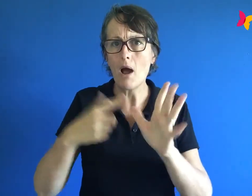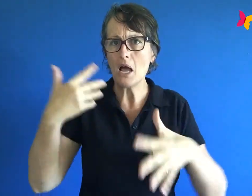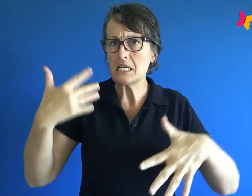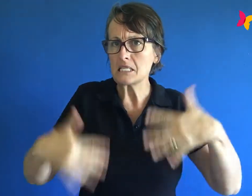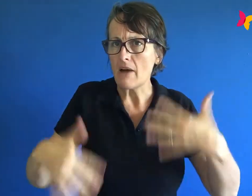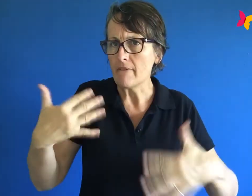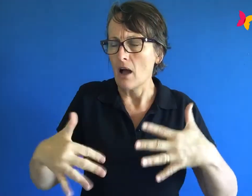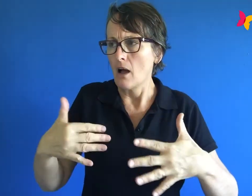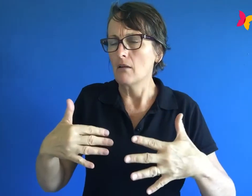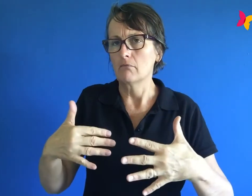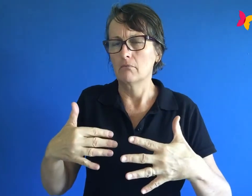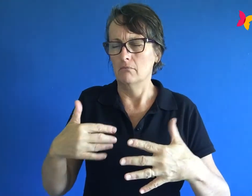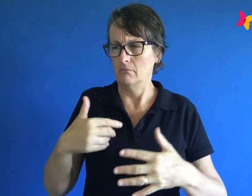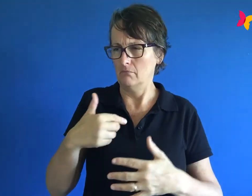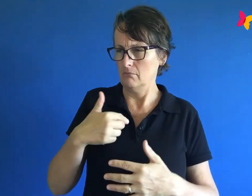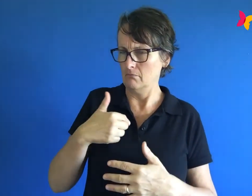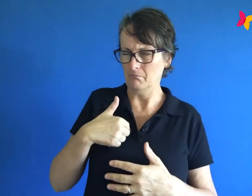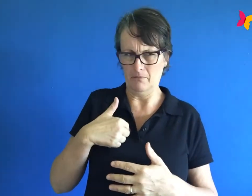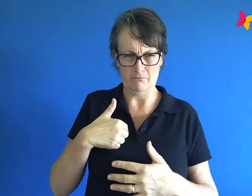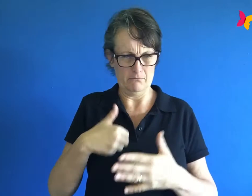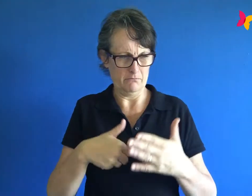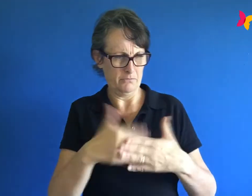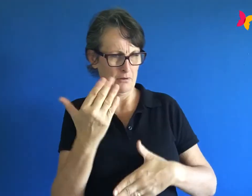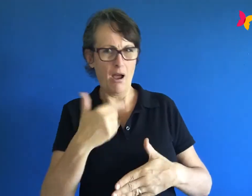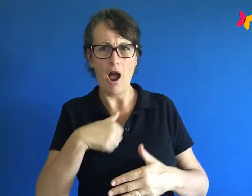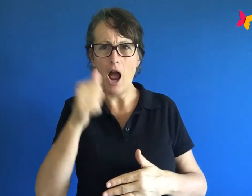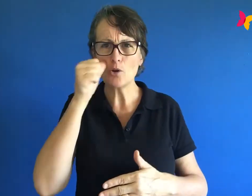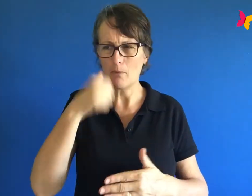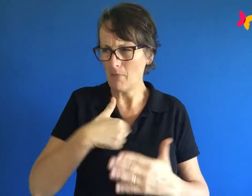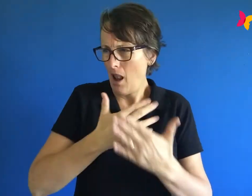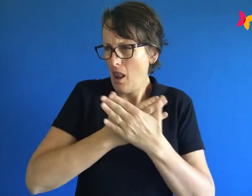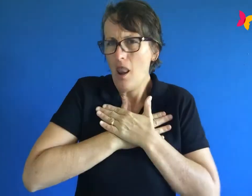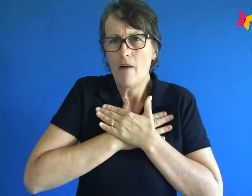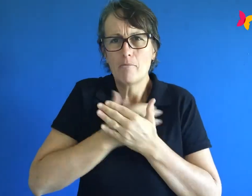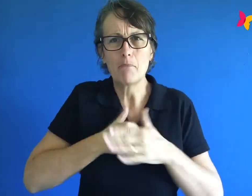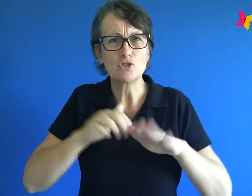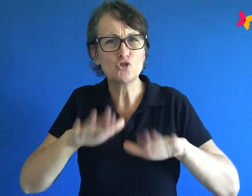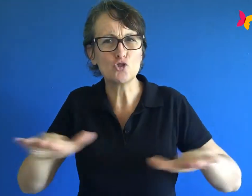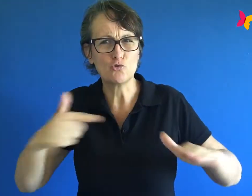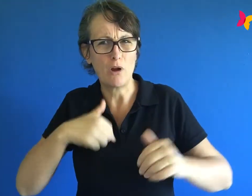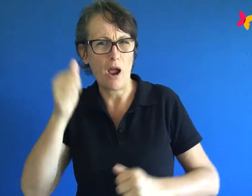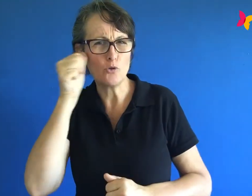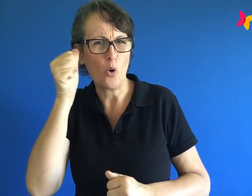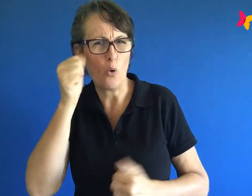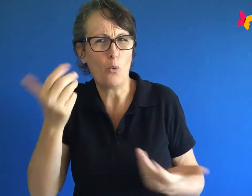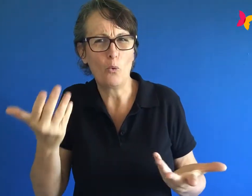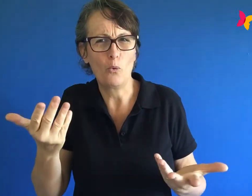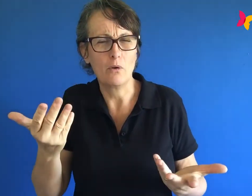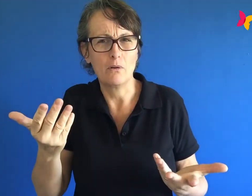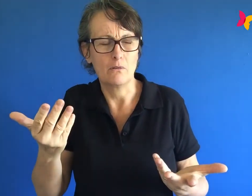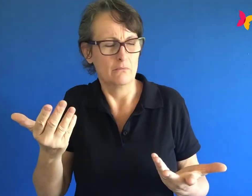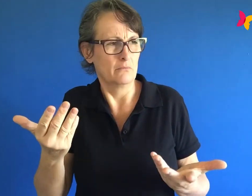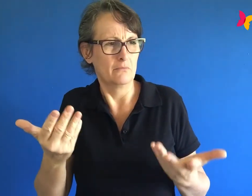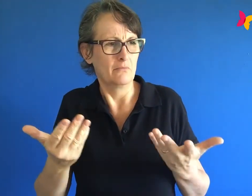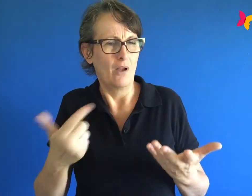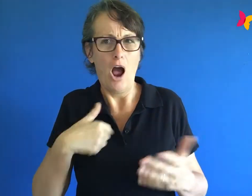I knew that I loved my children, and I knew that they had all